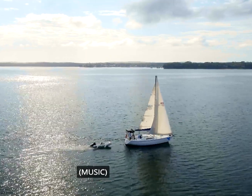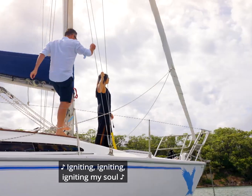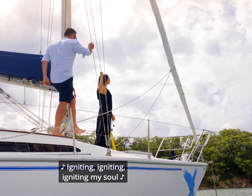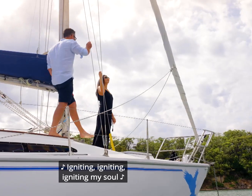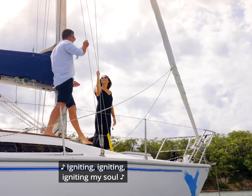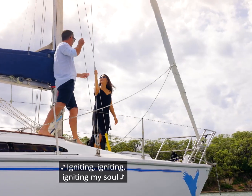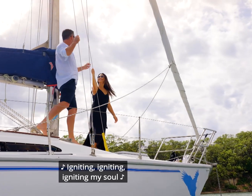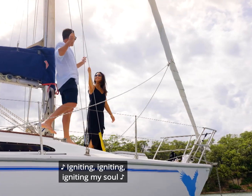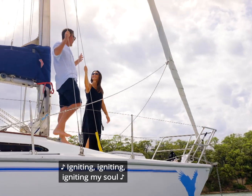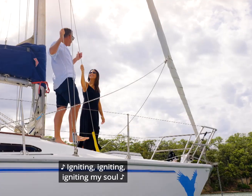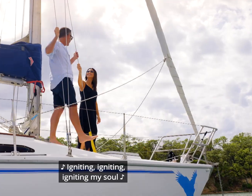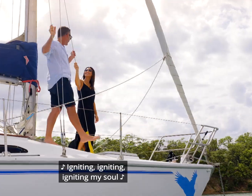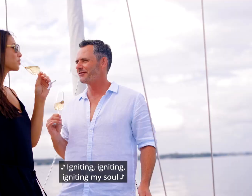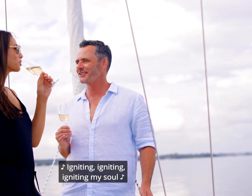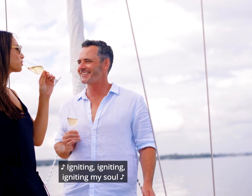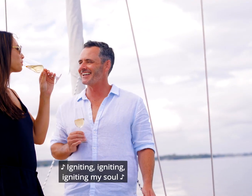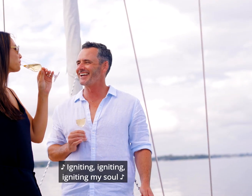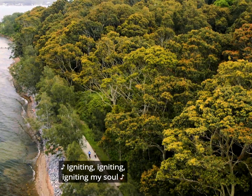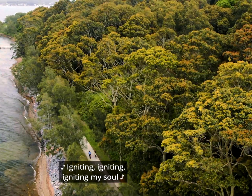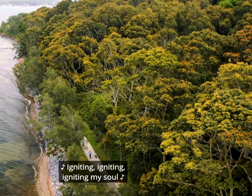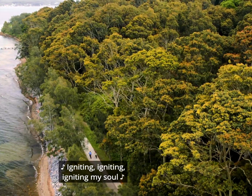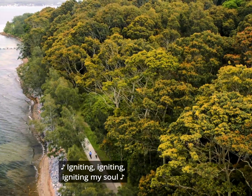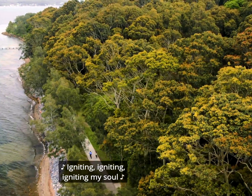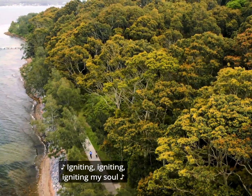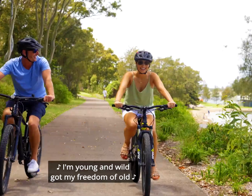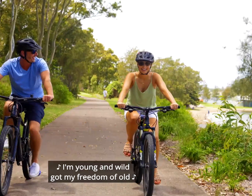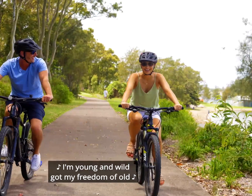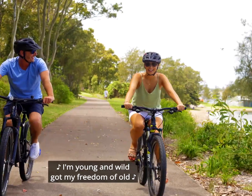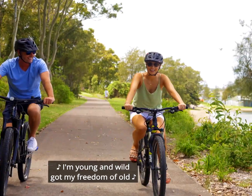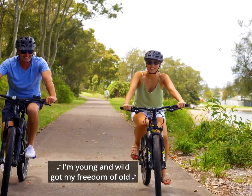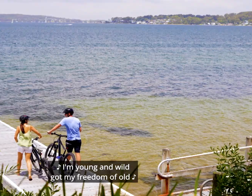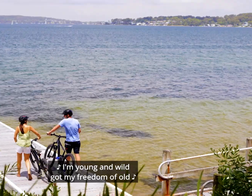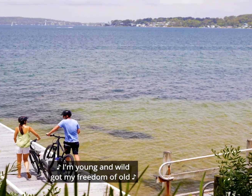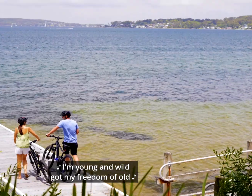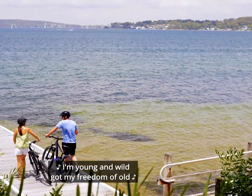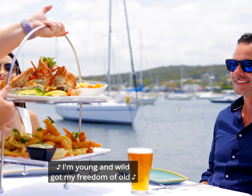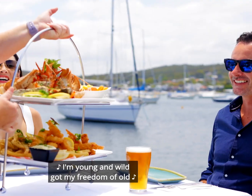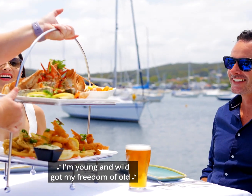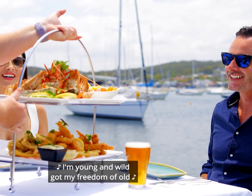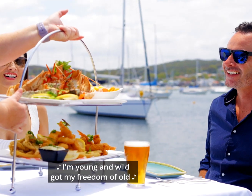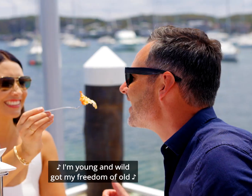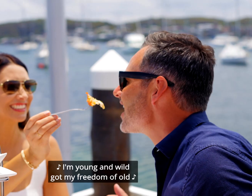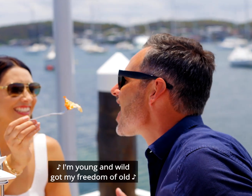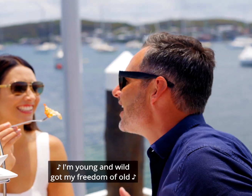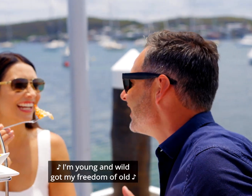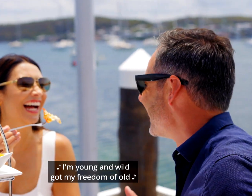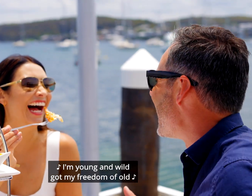Igniting, igniting, igniting my soul I long and wild and I've my freedom to hold